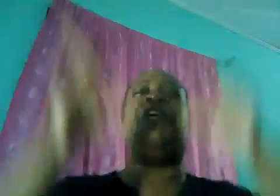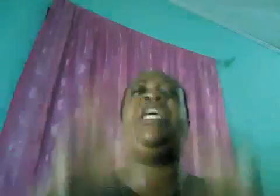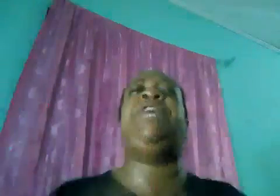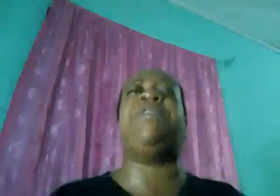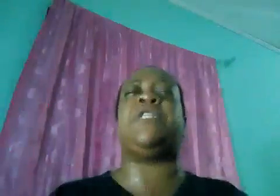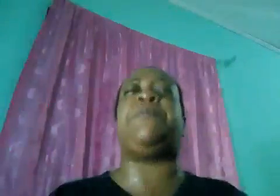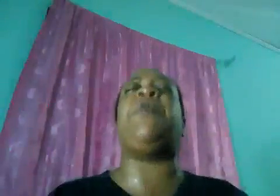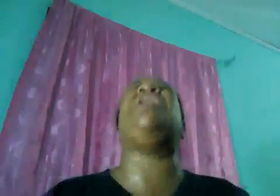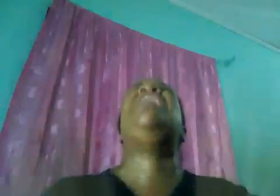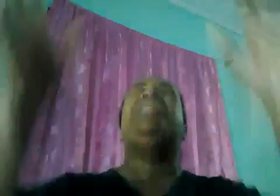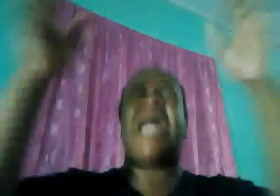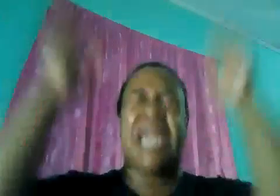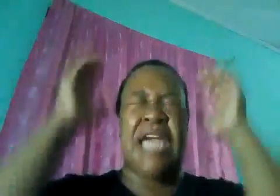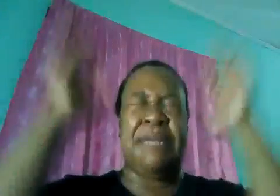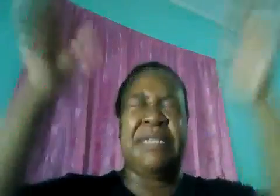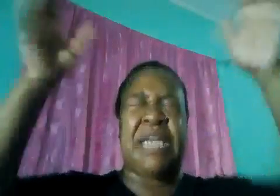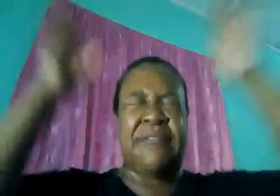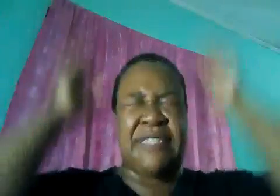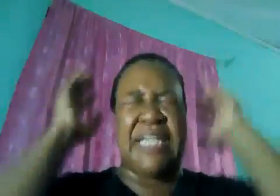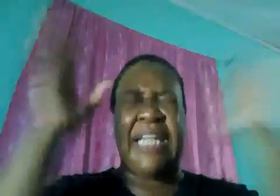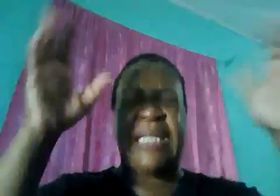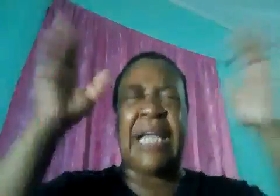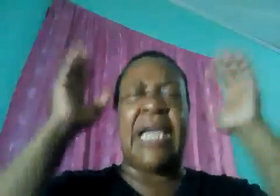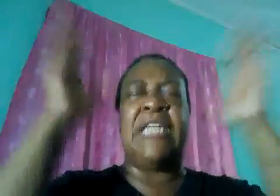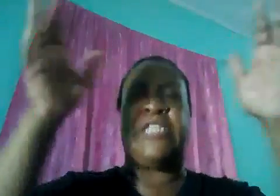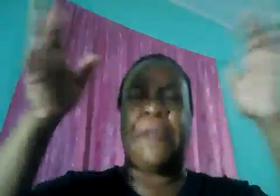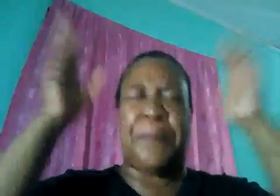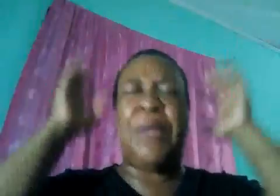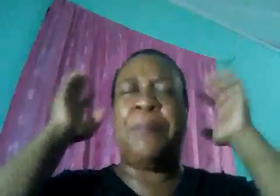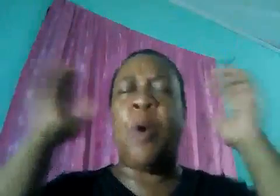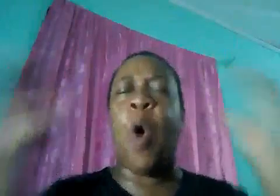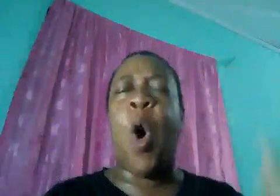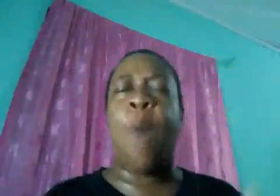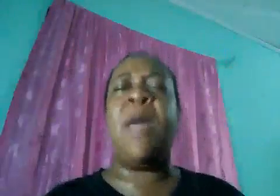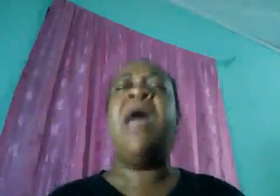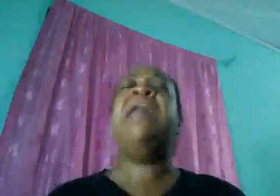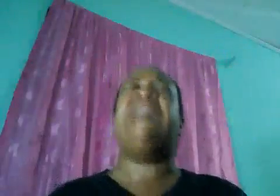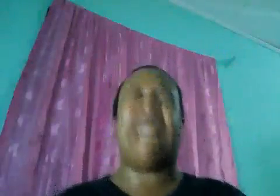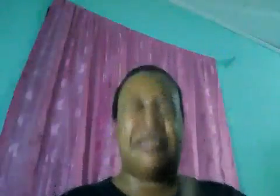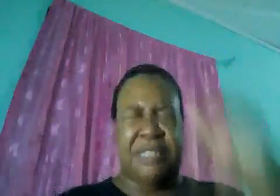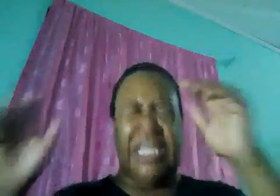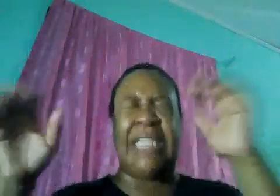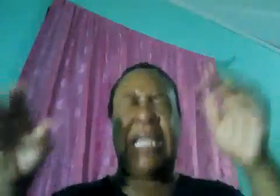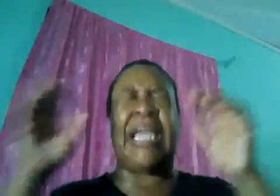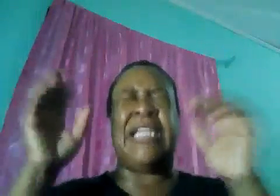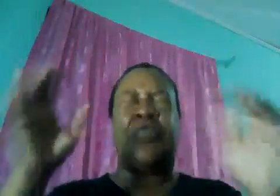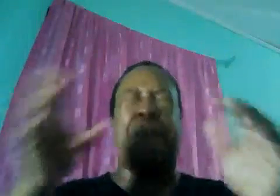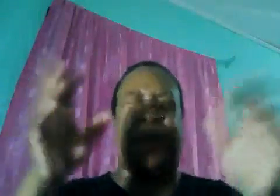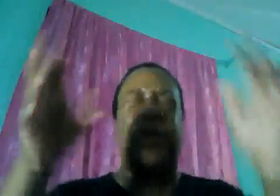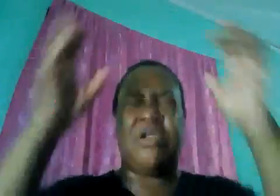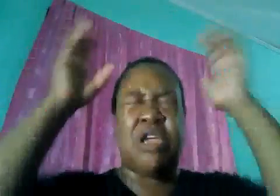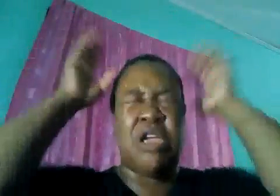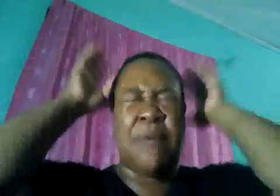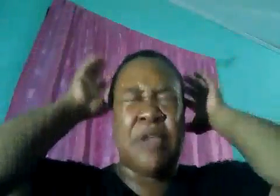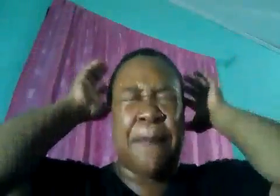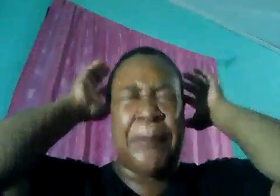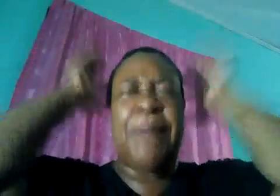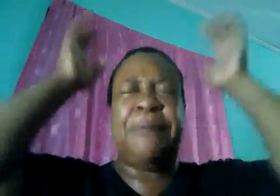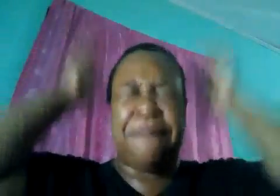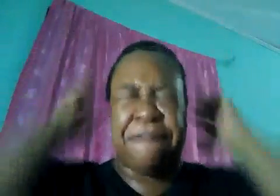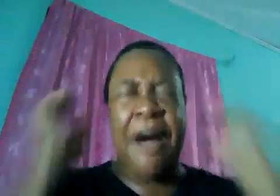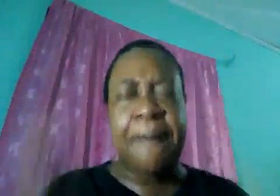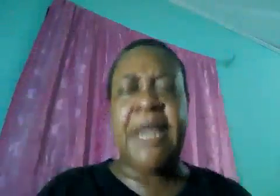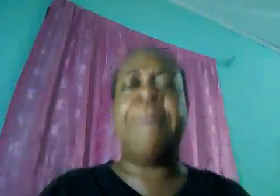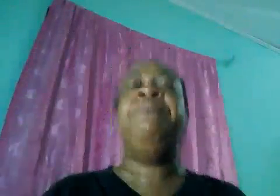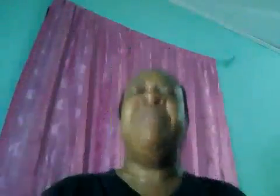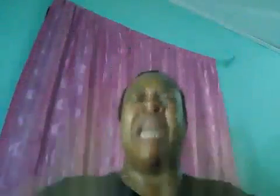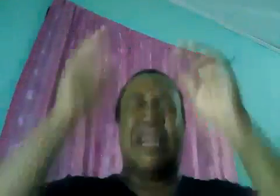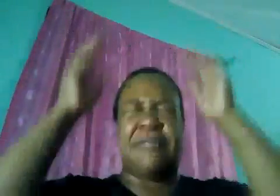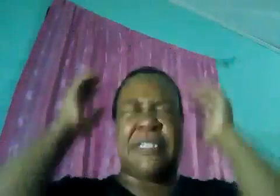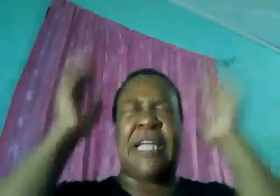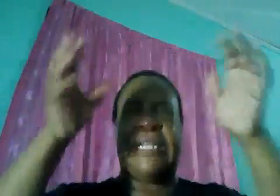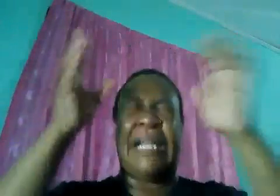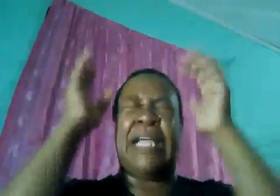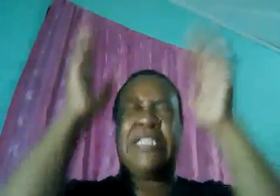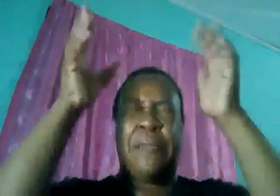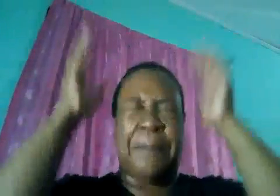spirit that the enemies have sent against your people home, that have sent against your people family, that have sent against your people